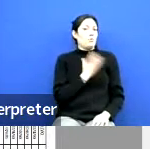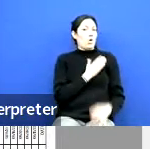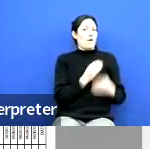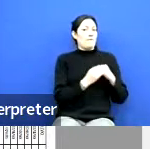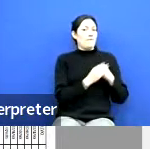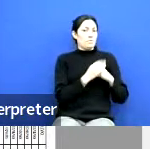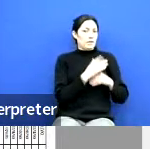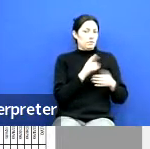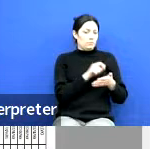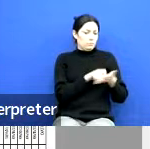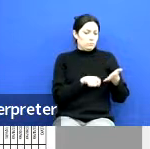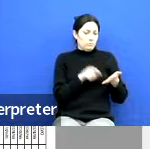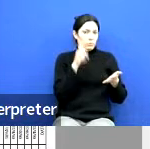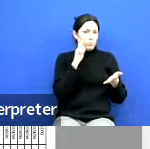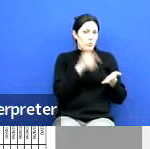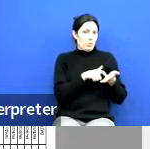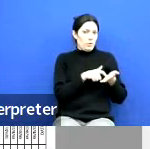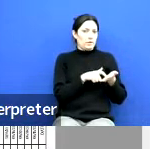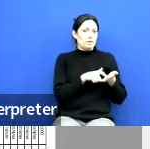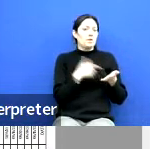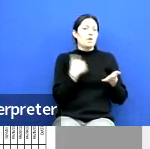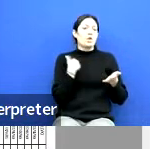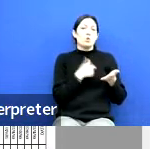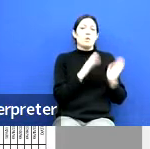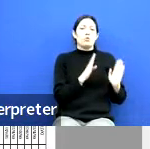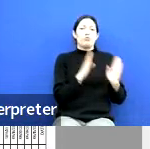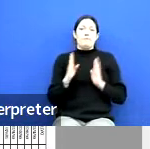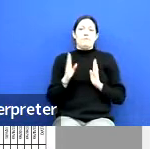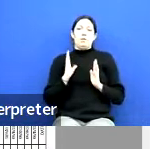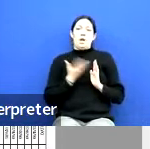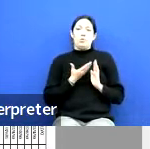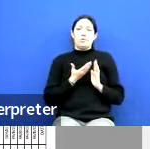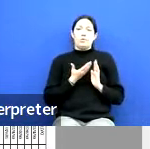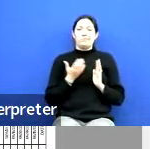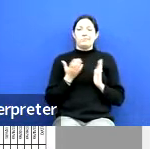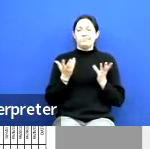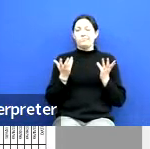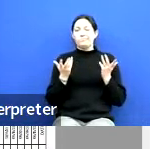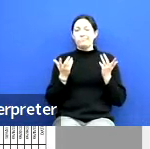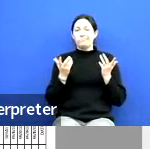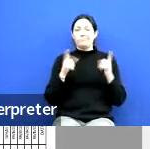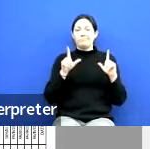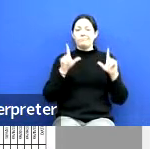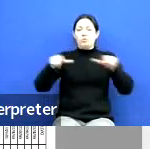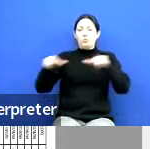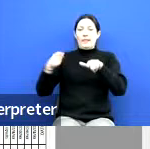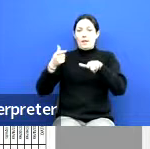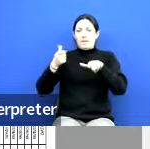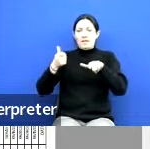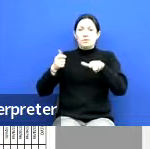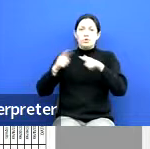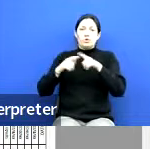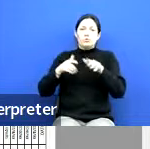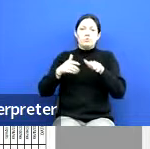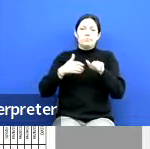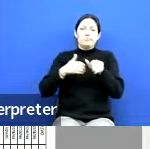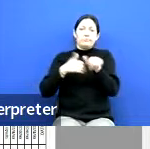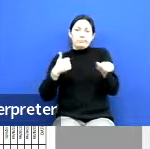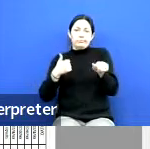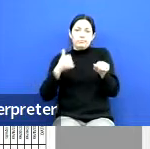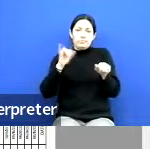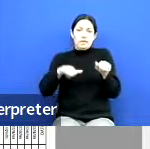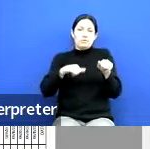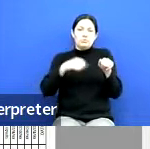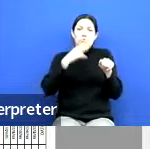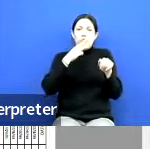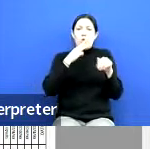you'll notice that we did shift our modules a little bit. That was just to shift us out of the drainage ditch that runs east and west through the